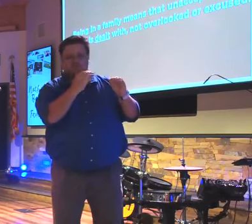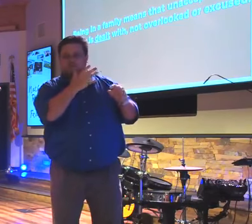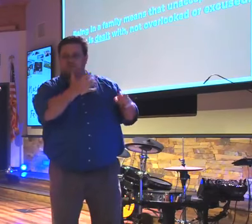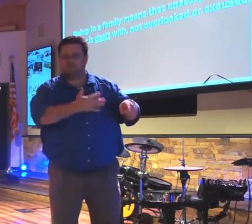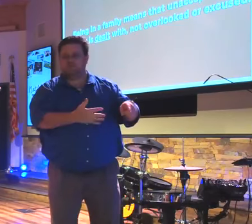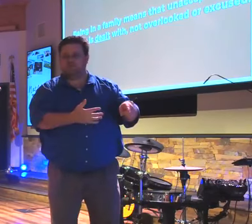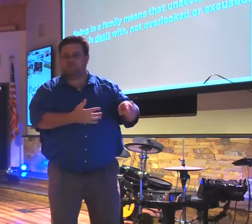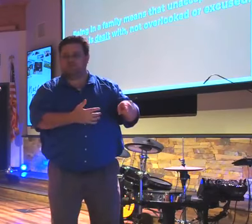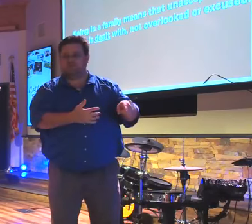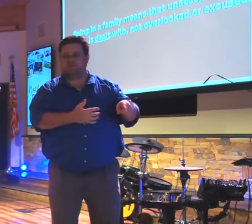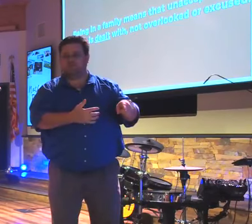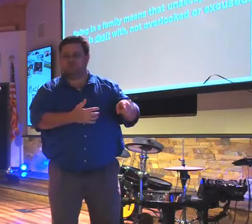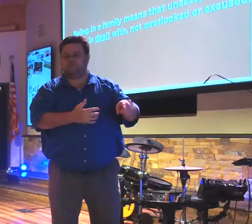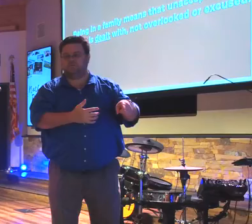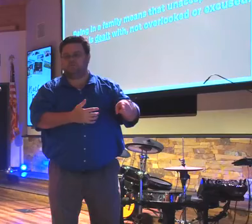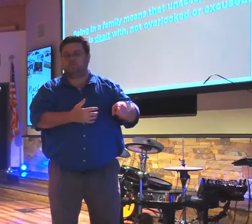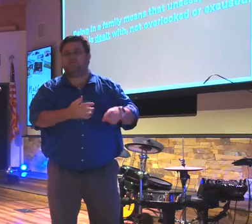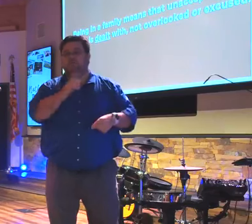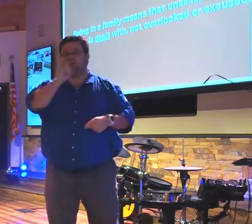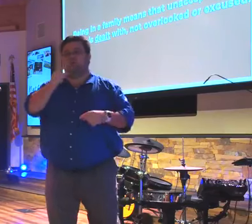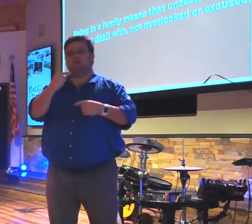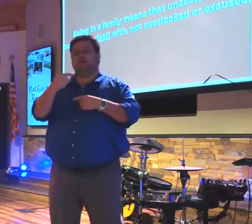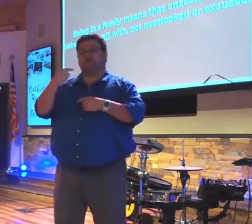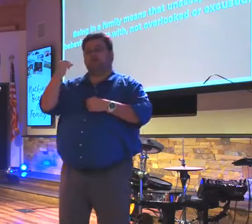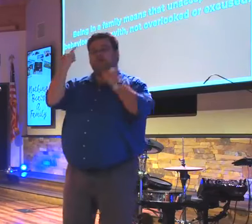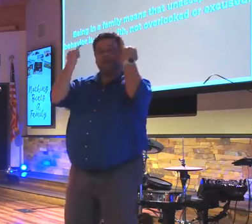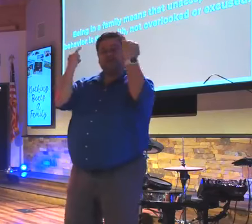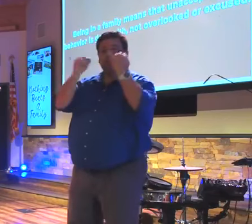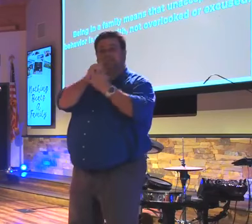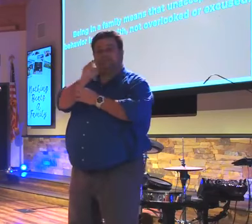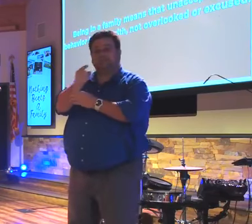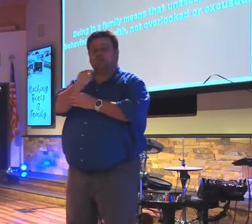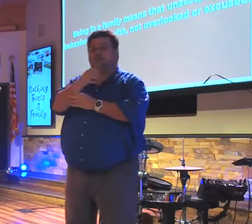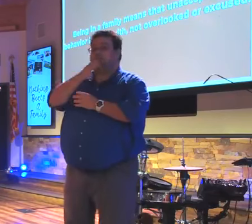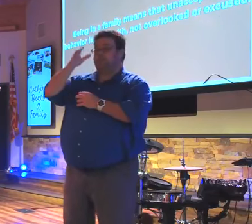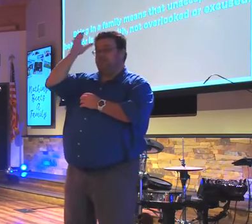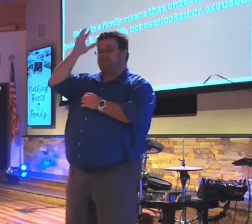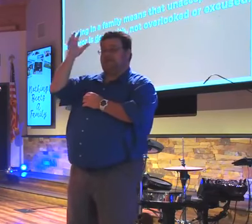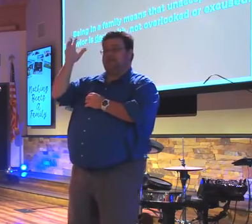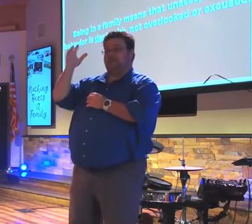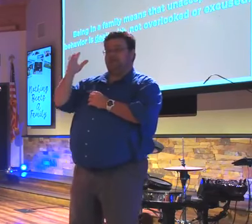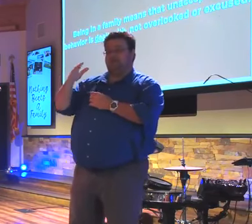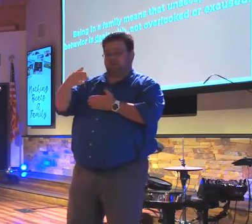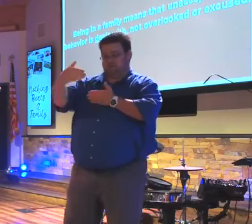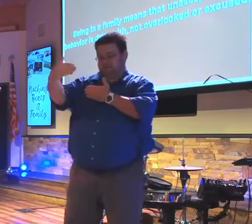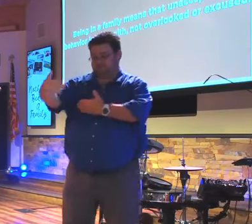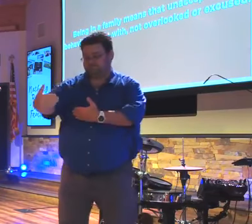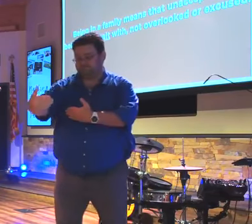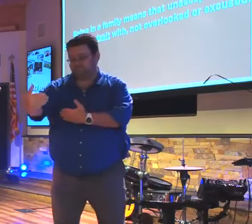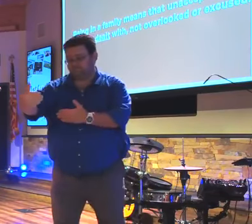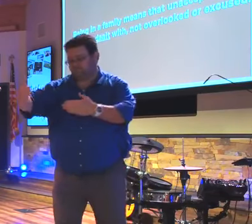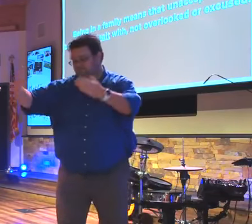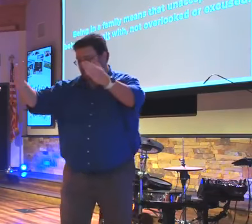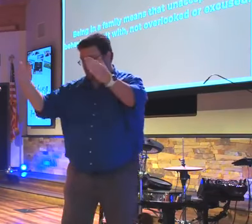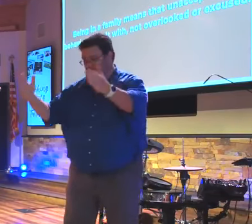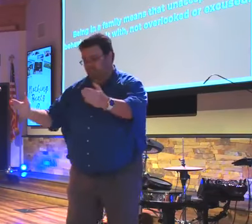your mother." And so the idea is that mom and dad are setting up boundaries, and the